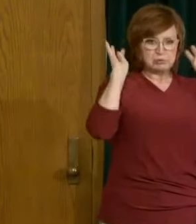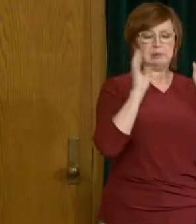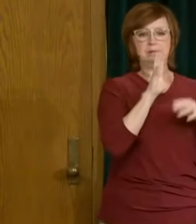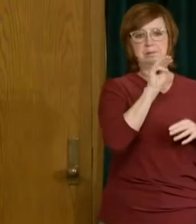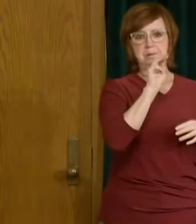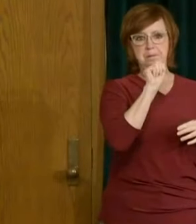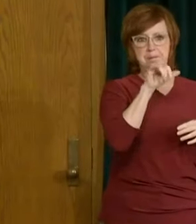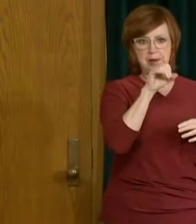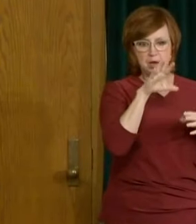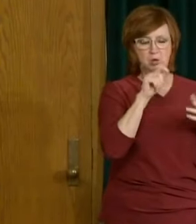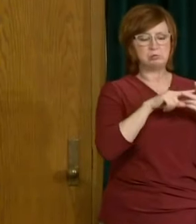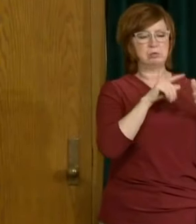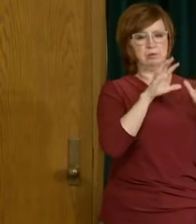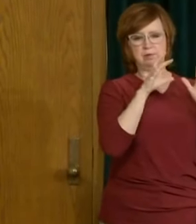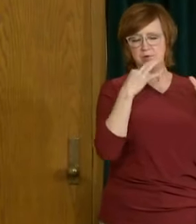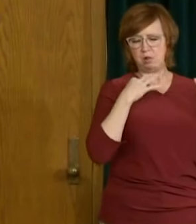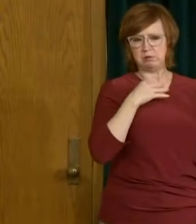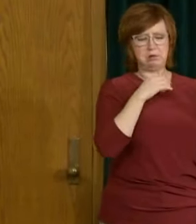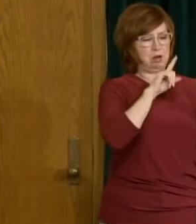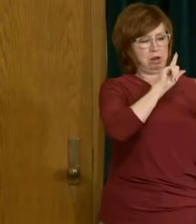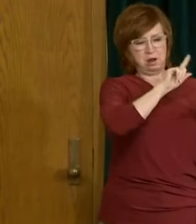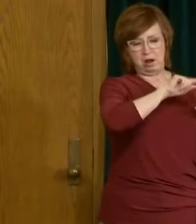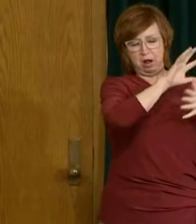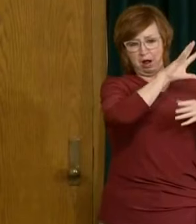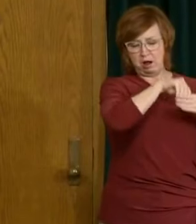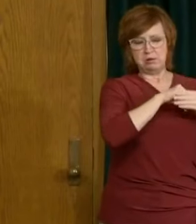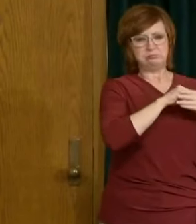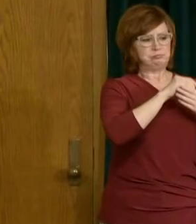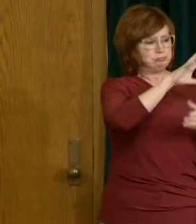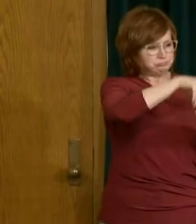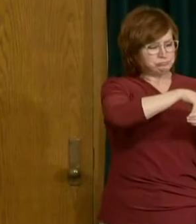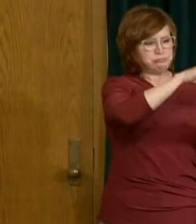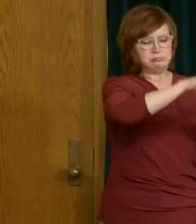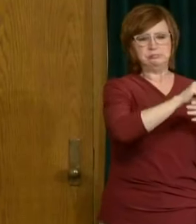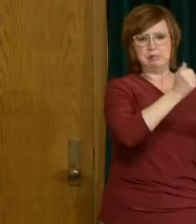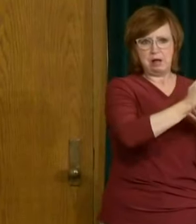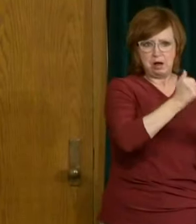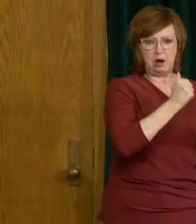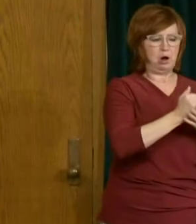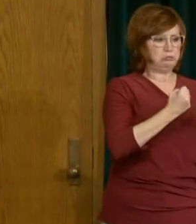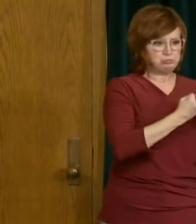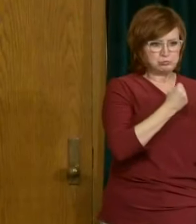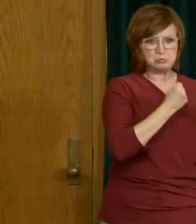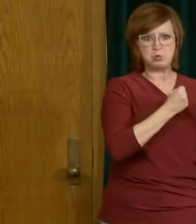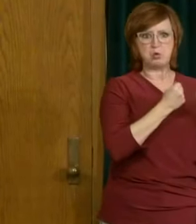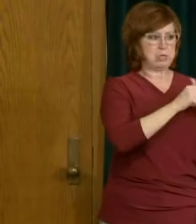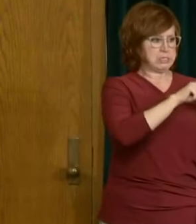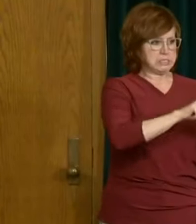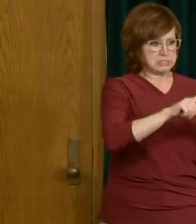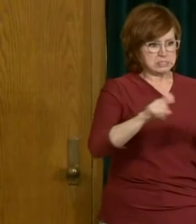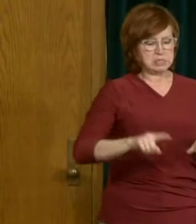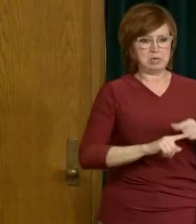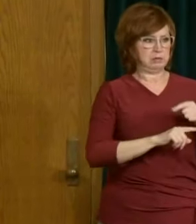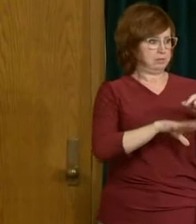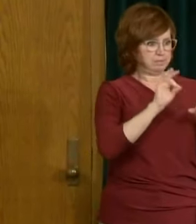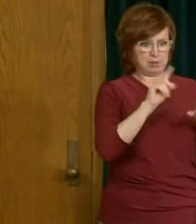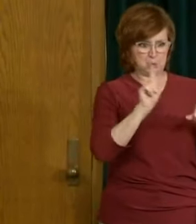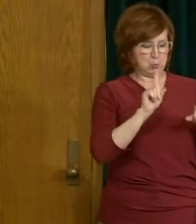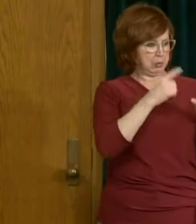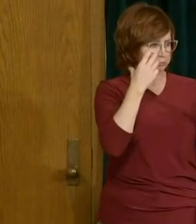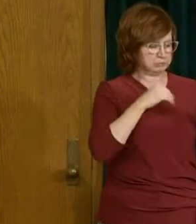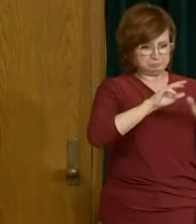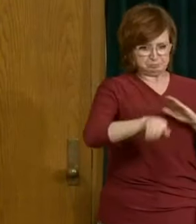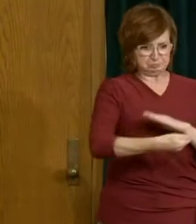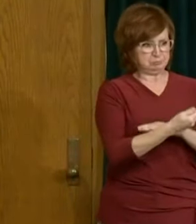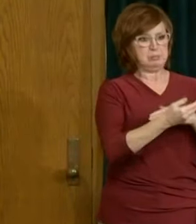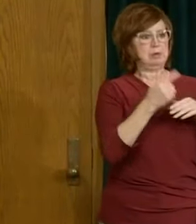others. They're all working together on testing, contact tracing, providing spaces for self-isolation, managing the